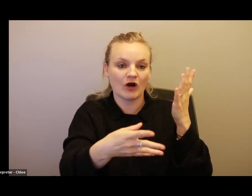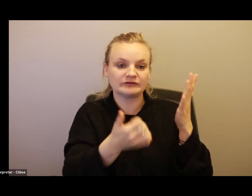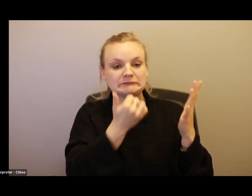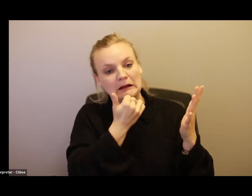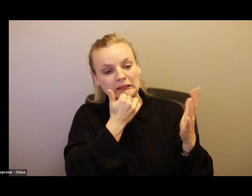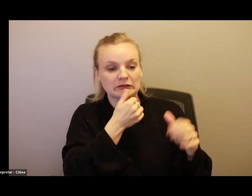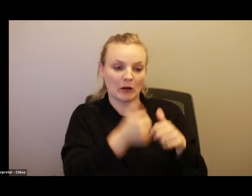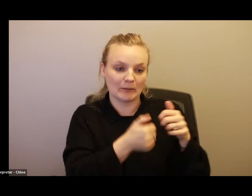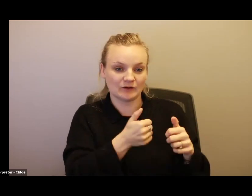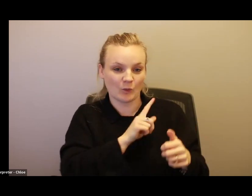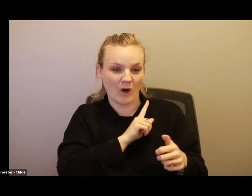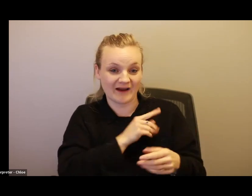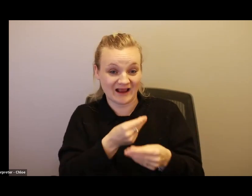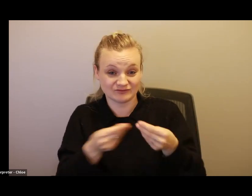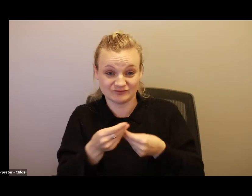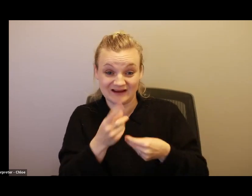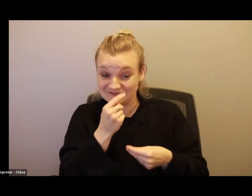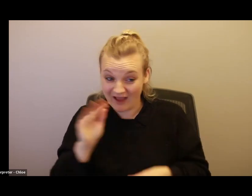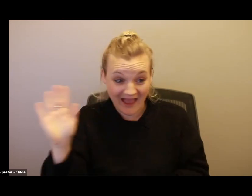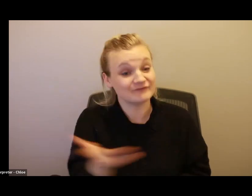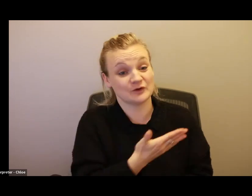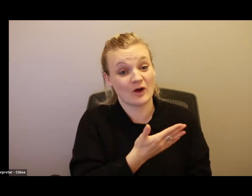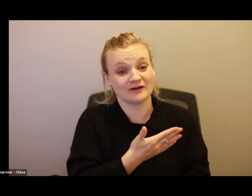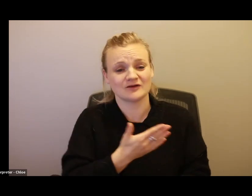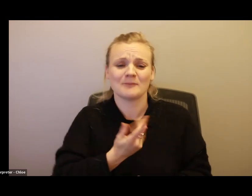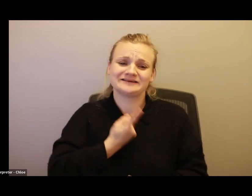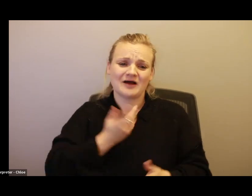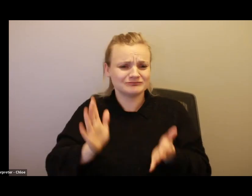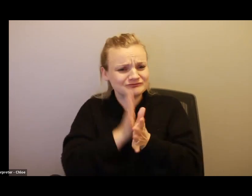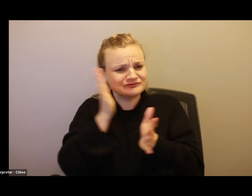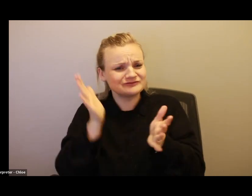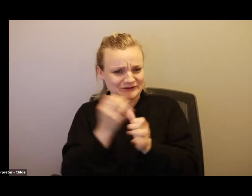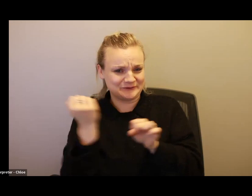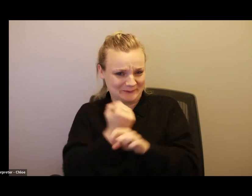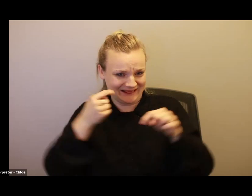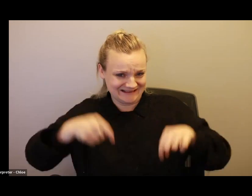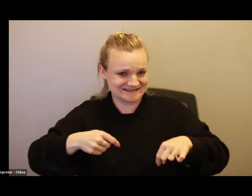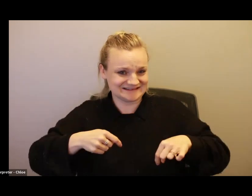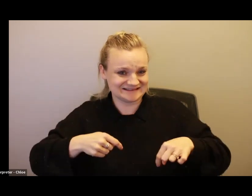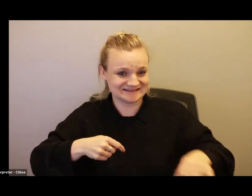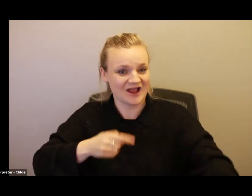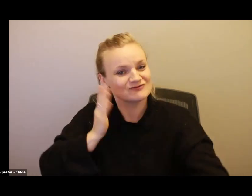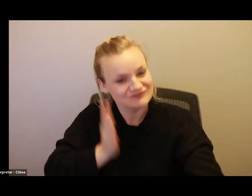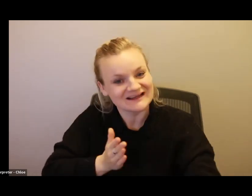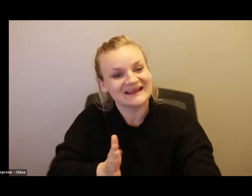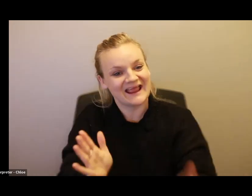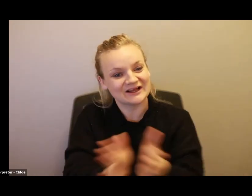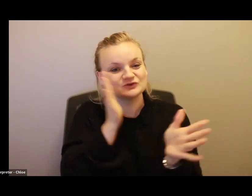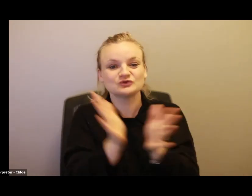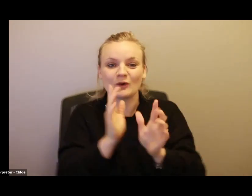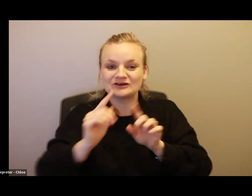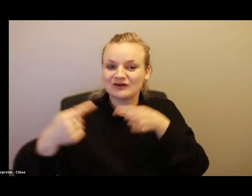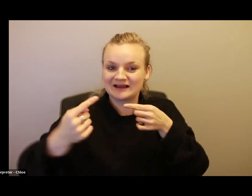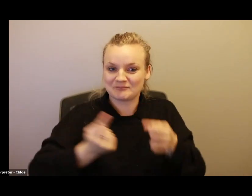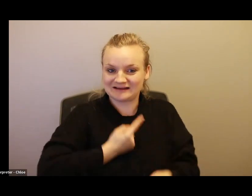because I think economics is for everybody. So I've actually had a lot of fun doing this, and it really, I've enjoyed the challenge myself. And I